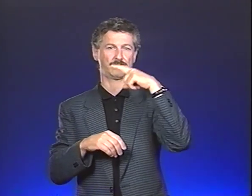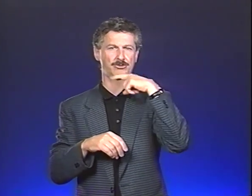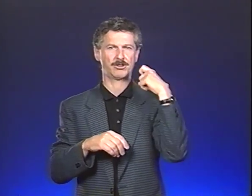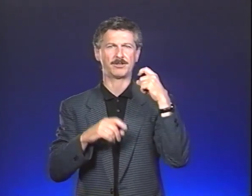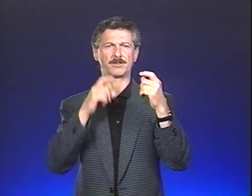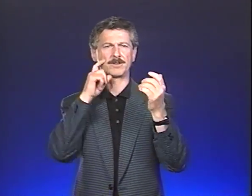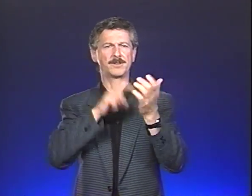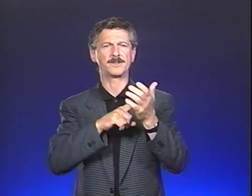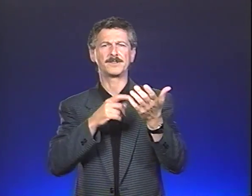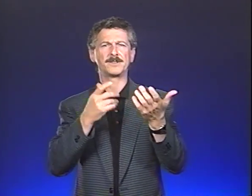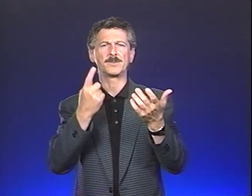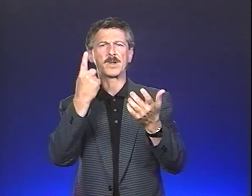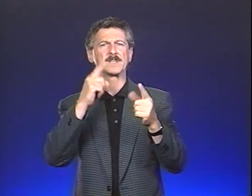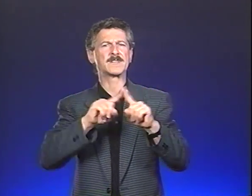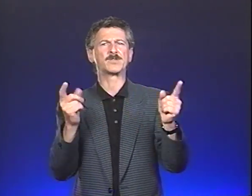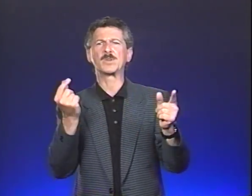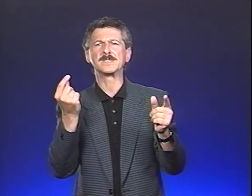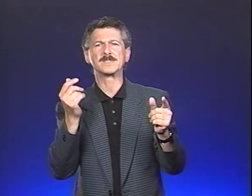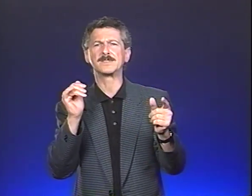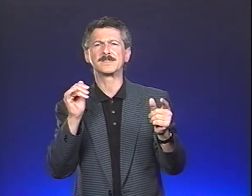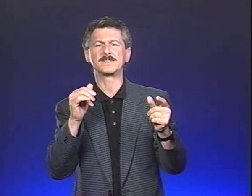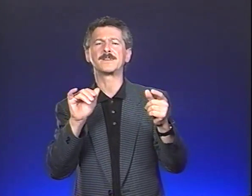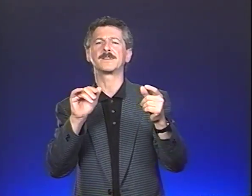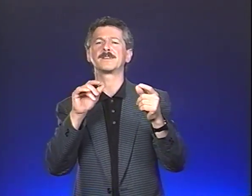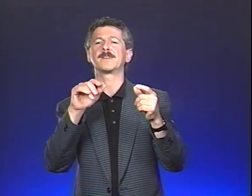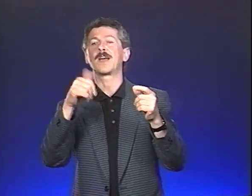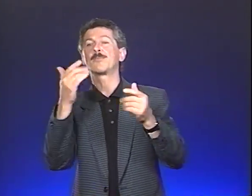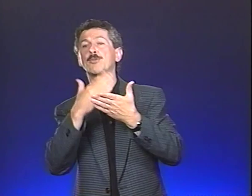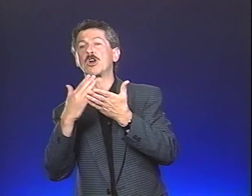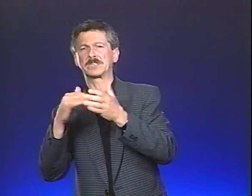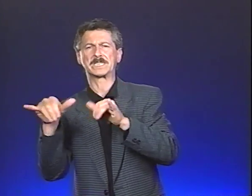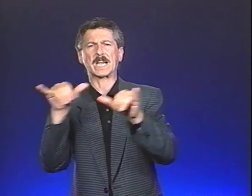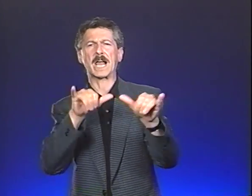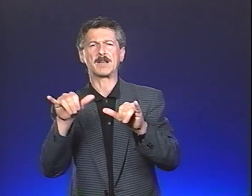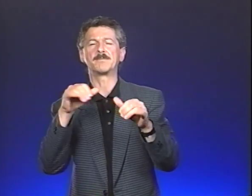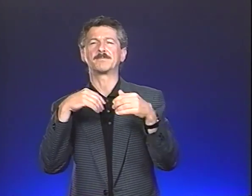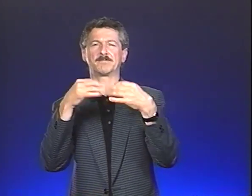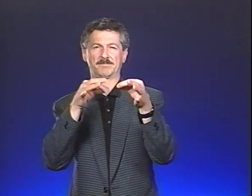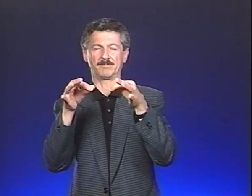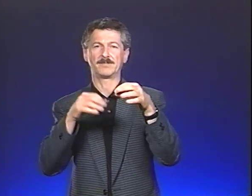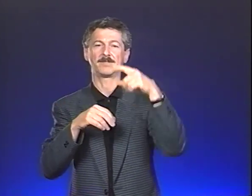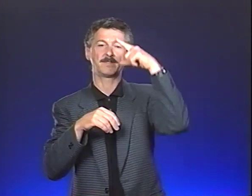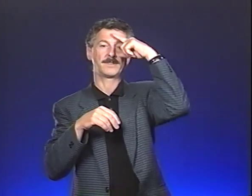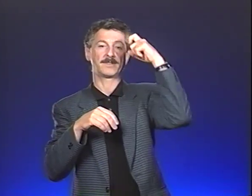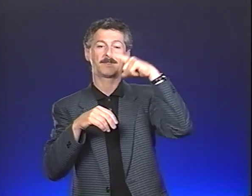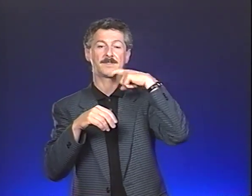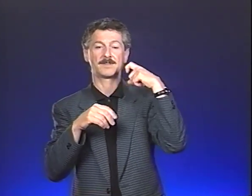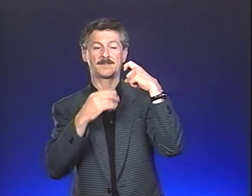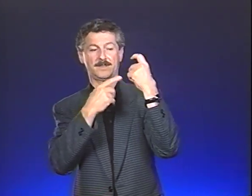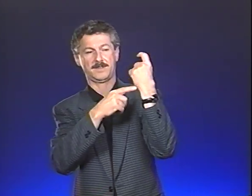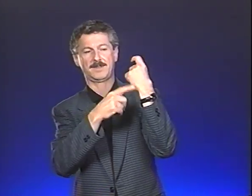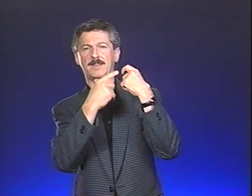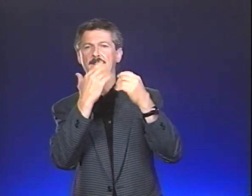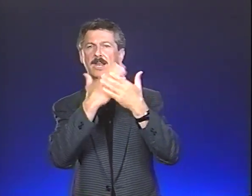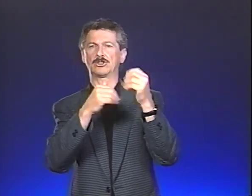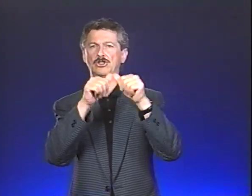summer and dry are very similar. They share parameters but differ in